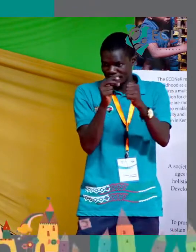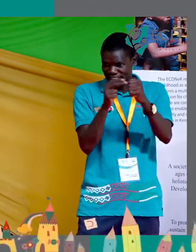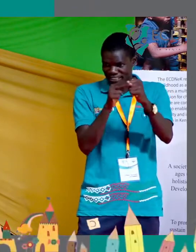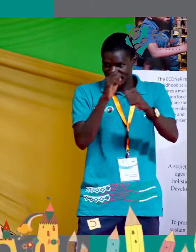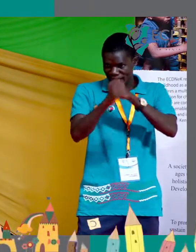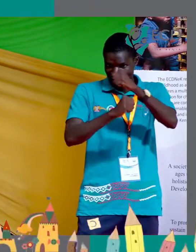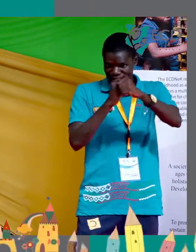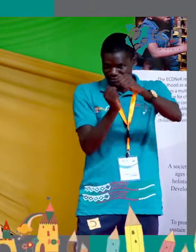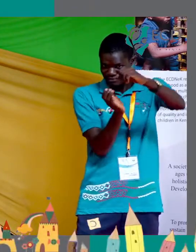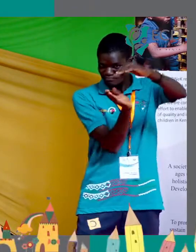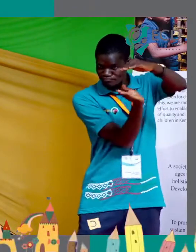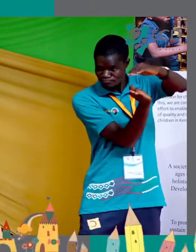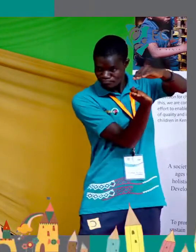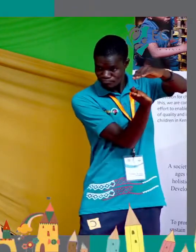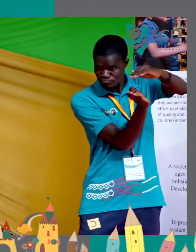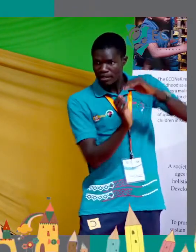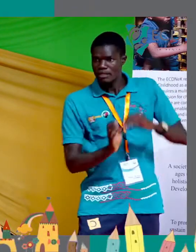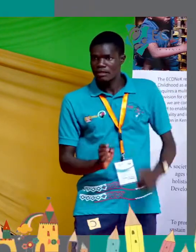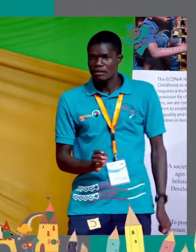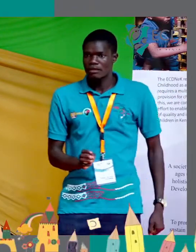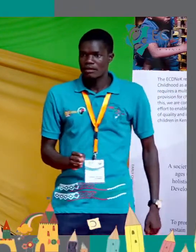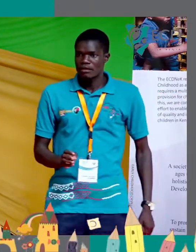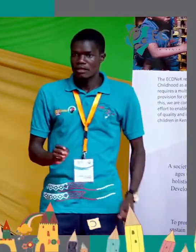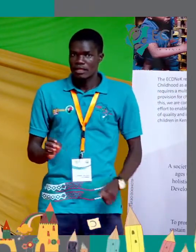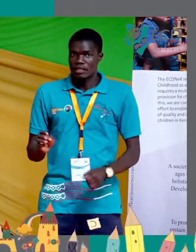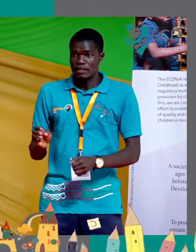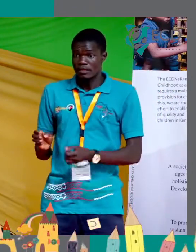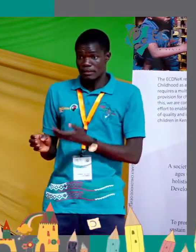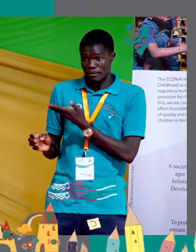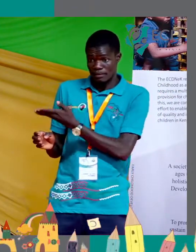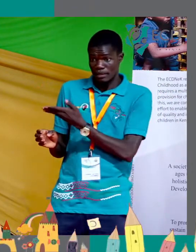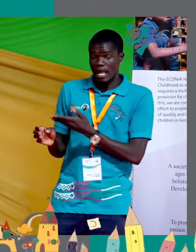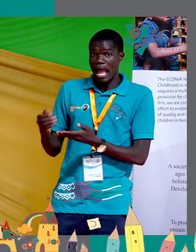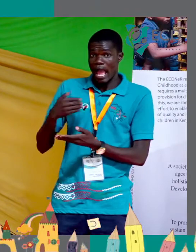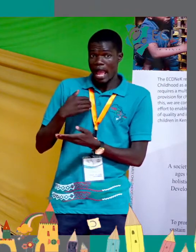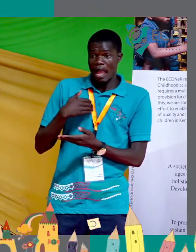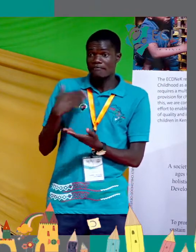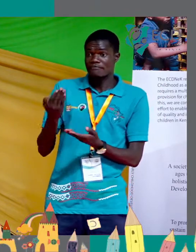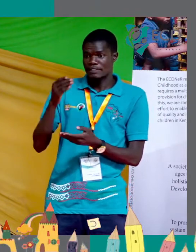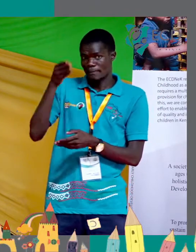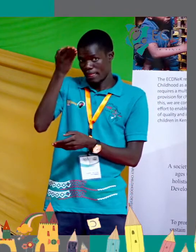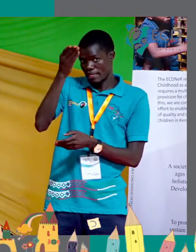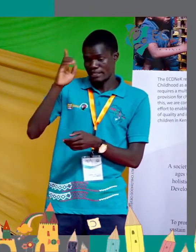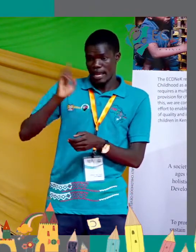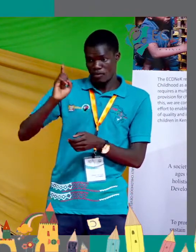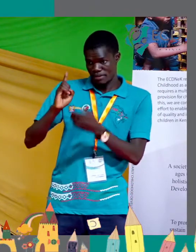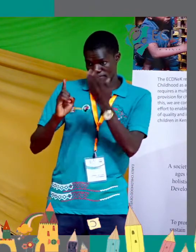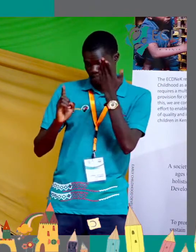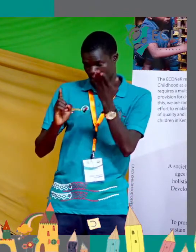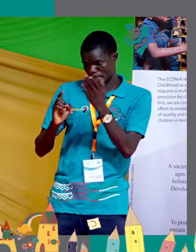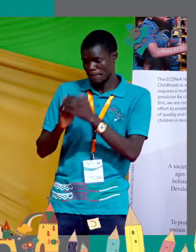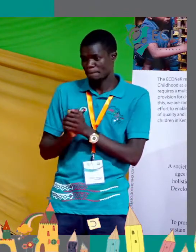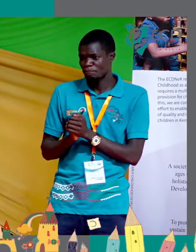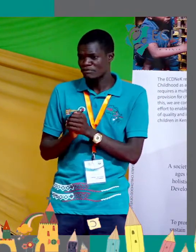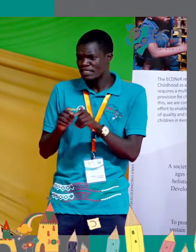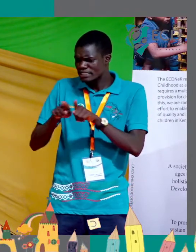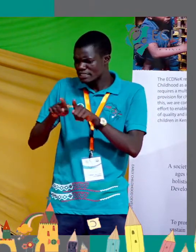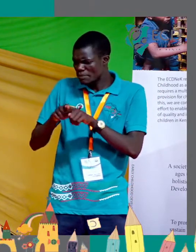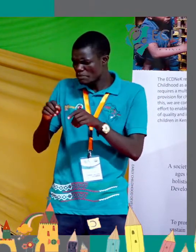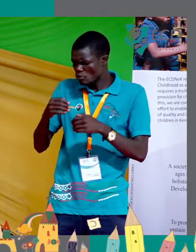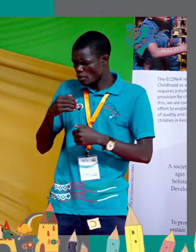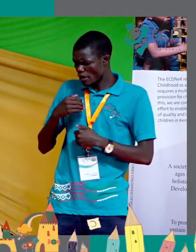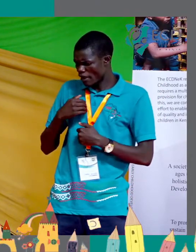about. They are in Kamai Girls Boston Institutions in Nairobi. We also